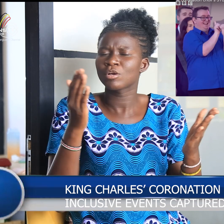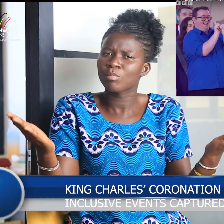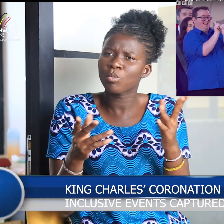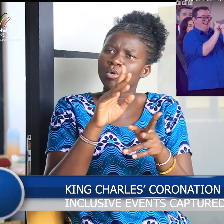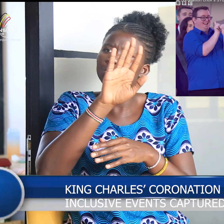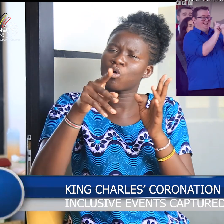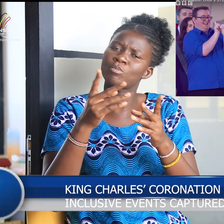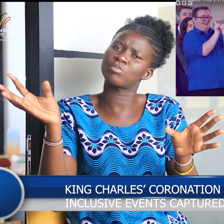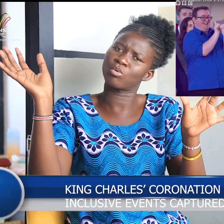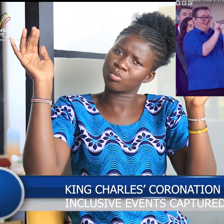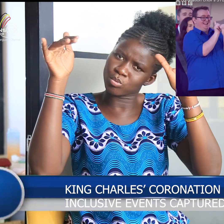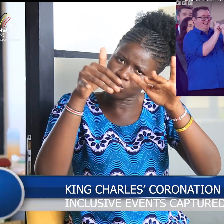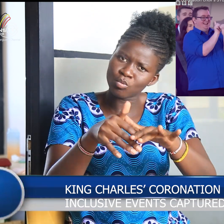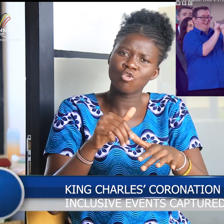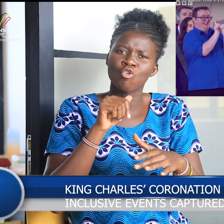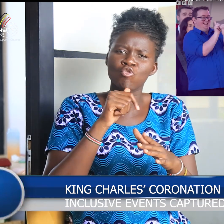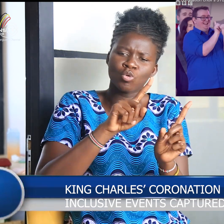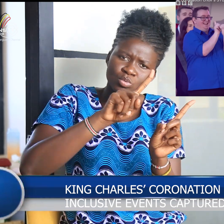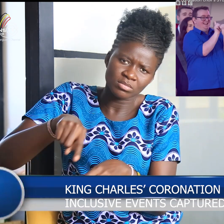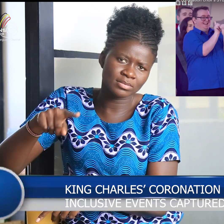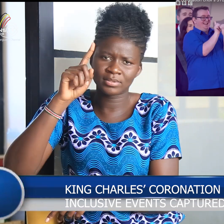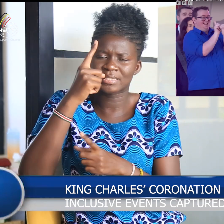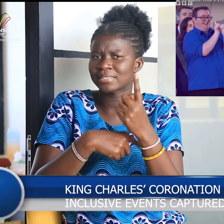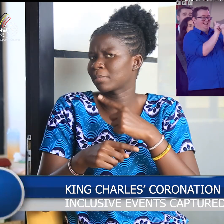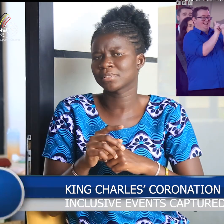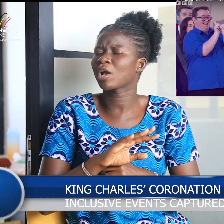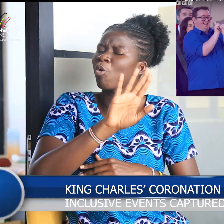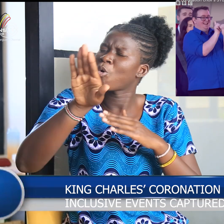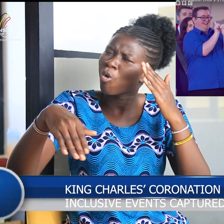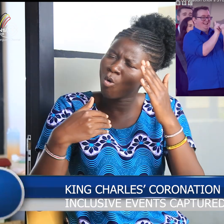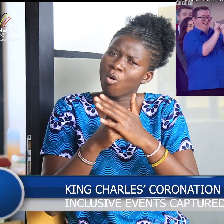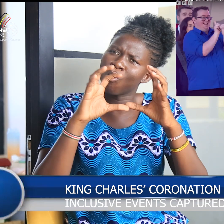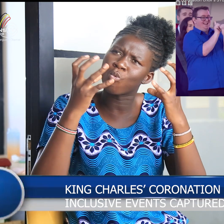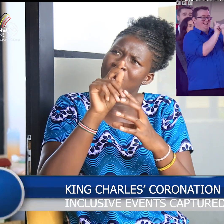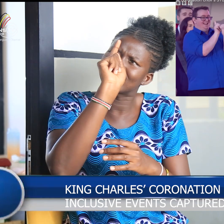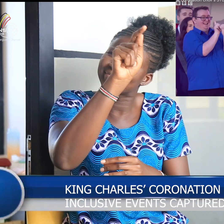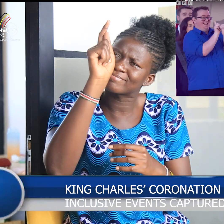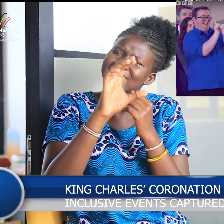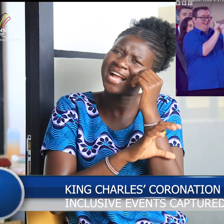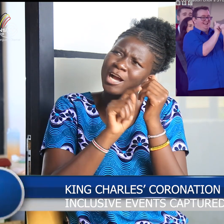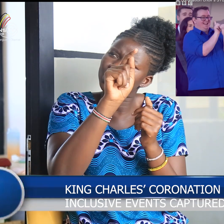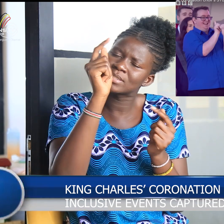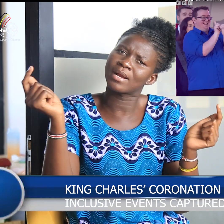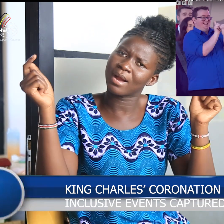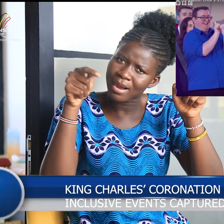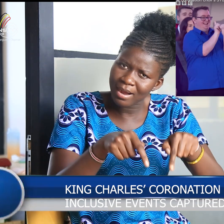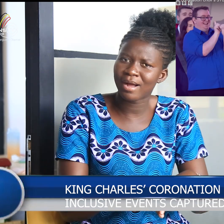also visible. This shows that no one was left behind. In every activity that was